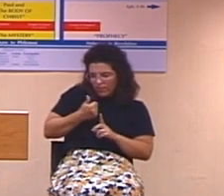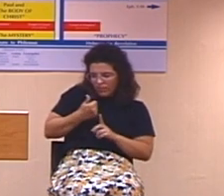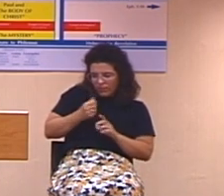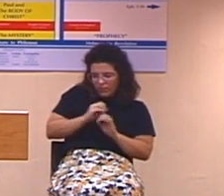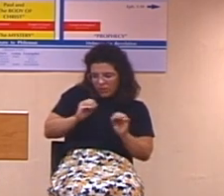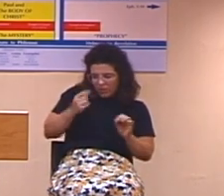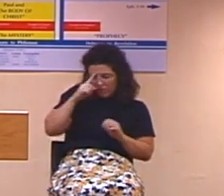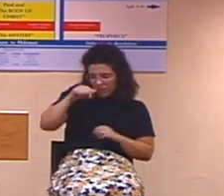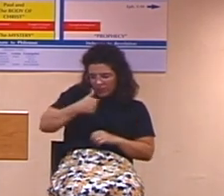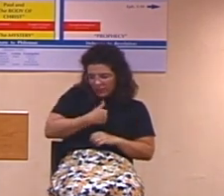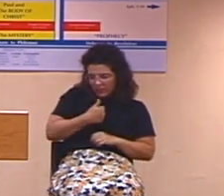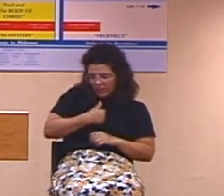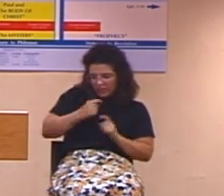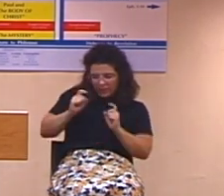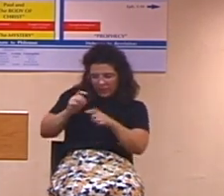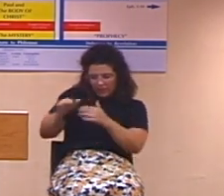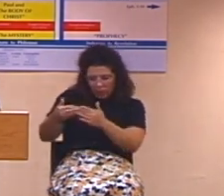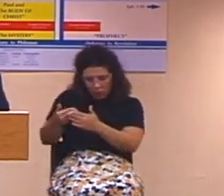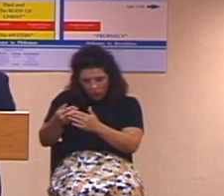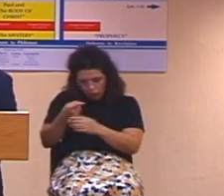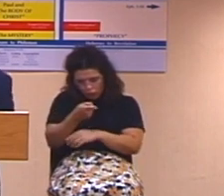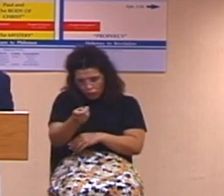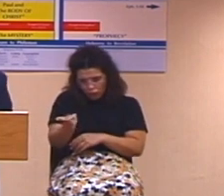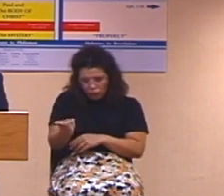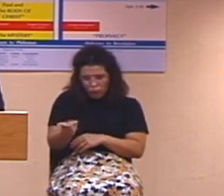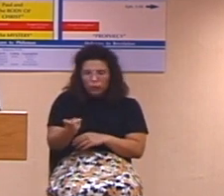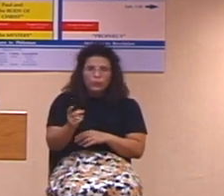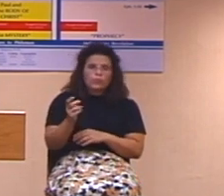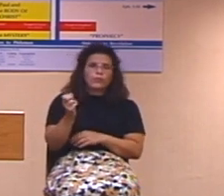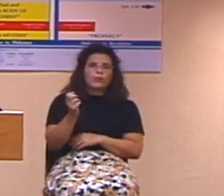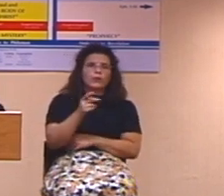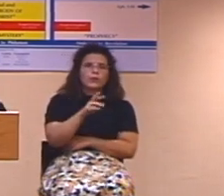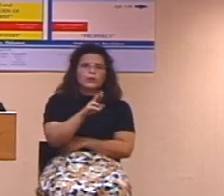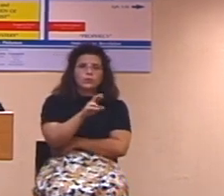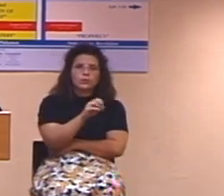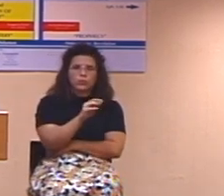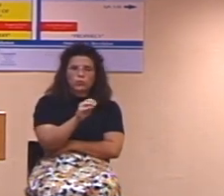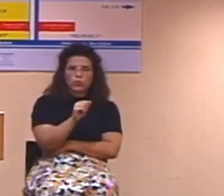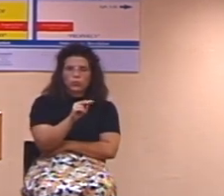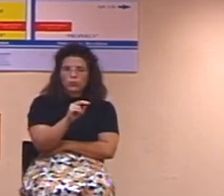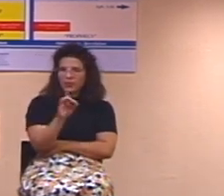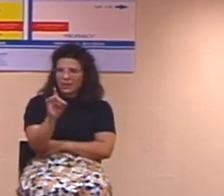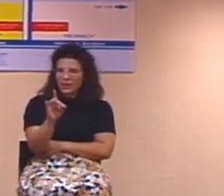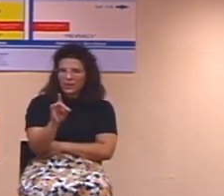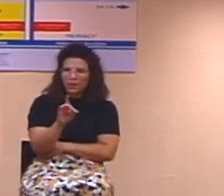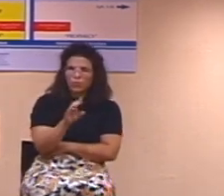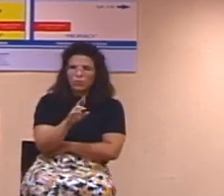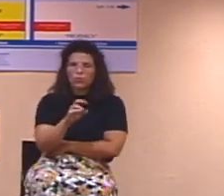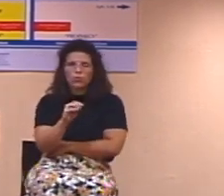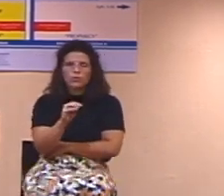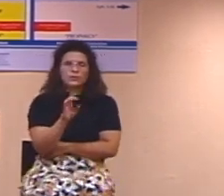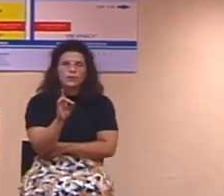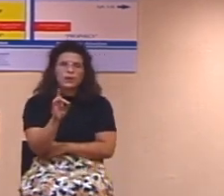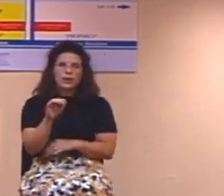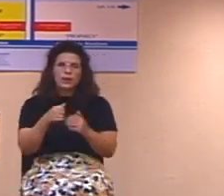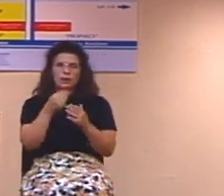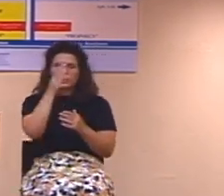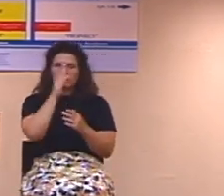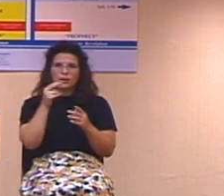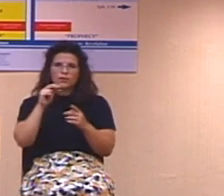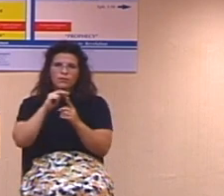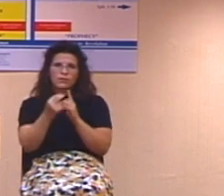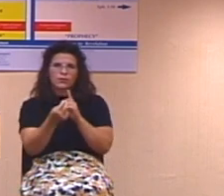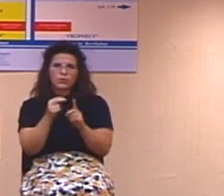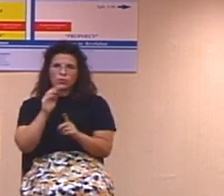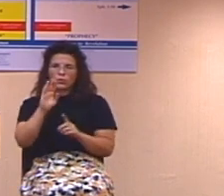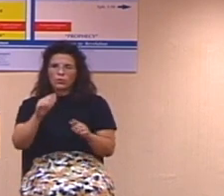Go back to Romans. We were in 8, right? How does God view your life?